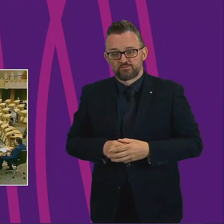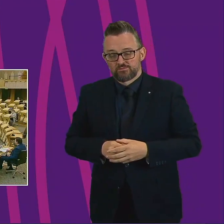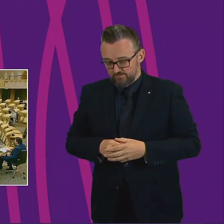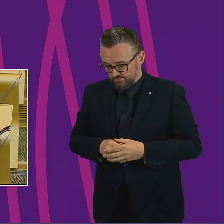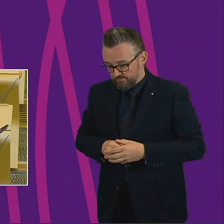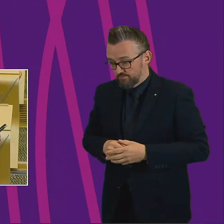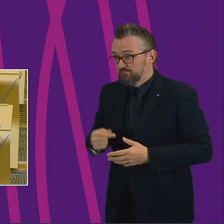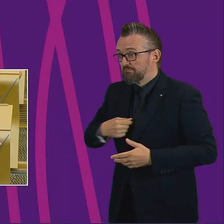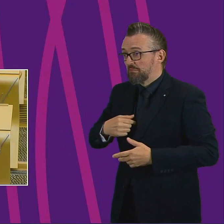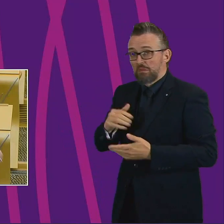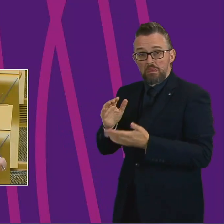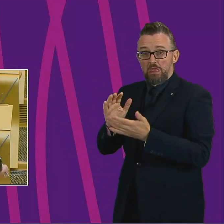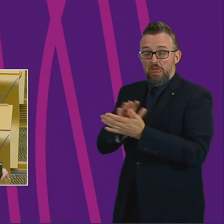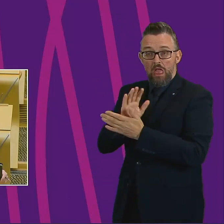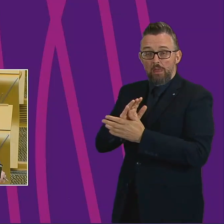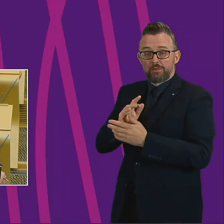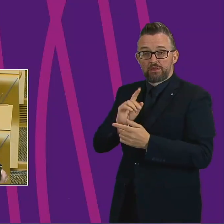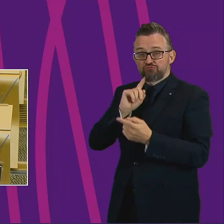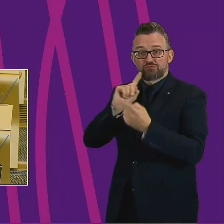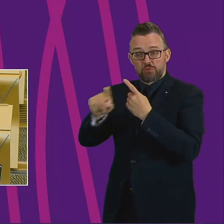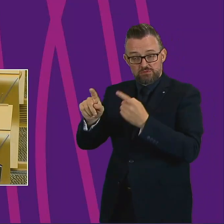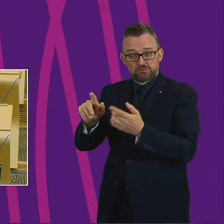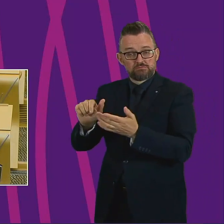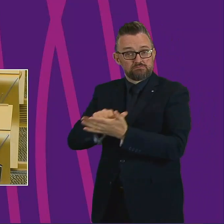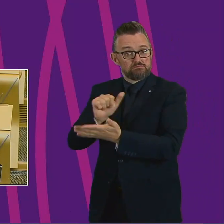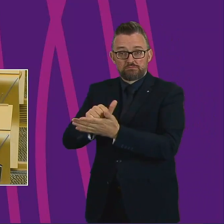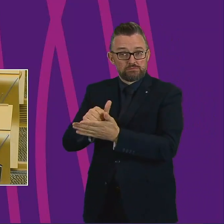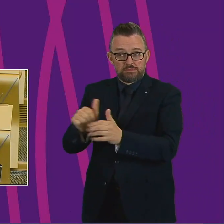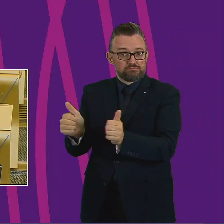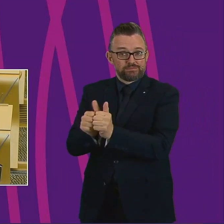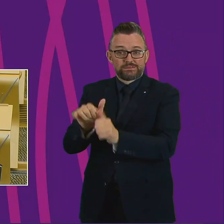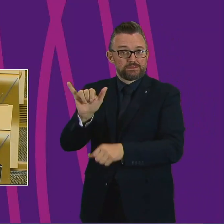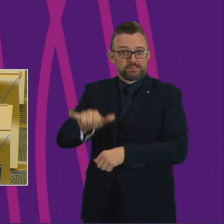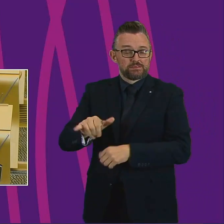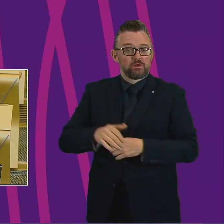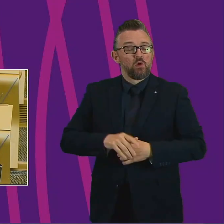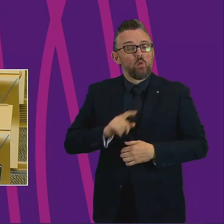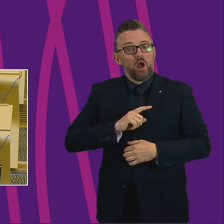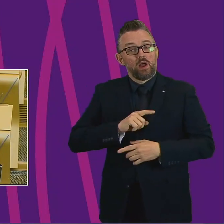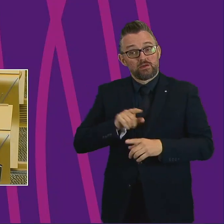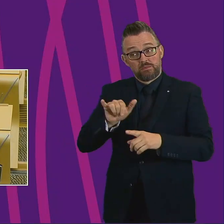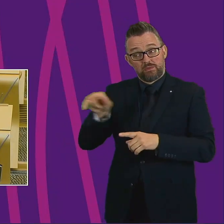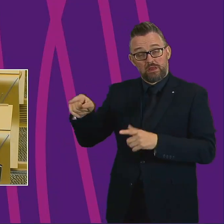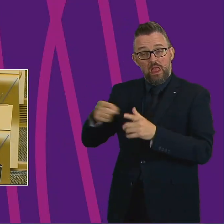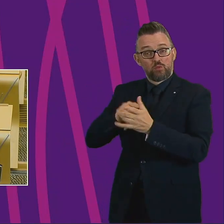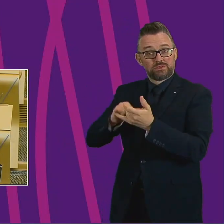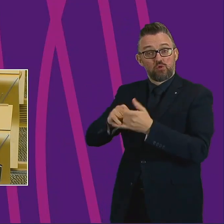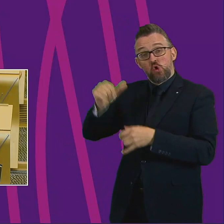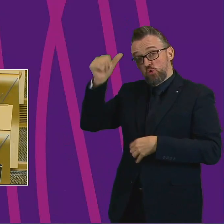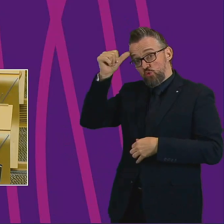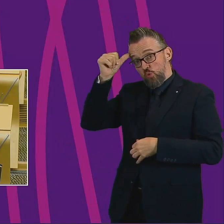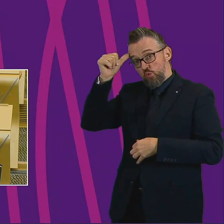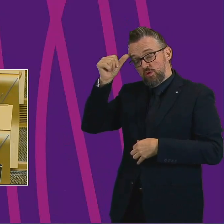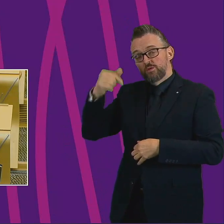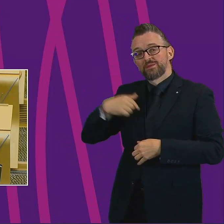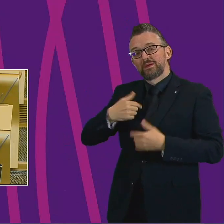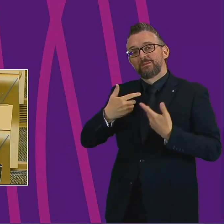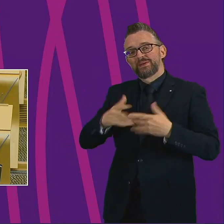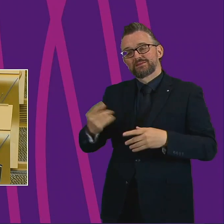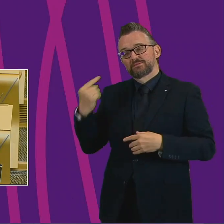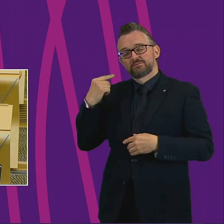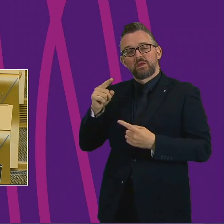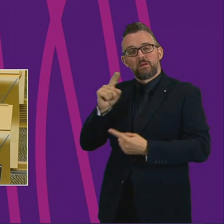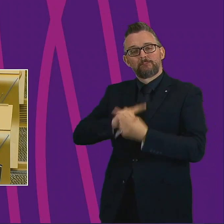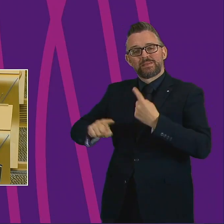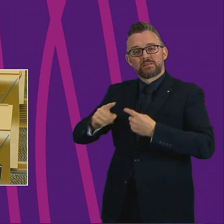give the member, Mr Sarwar, that assurance. As he probably knows, following my meeting with a number